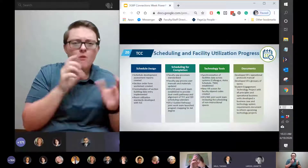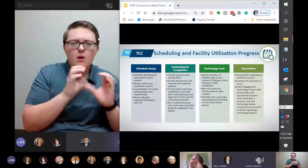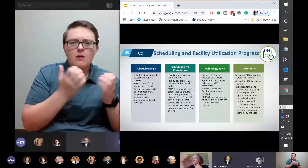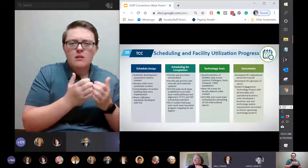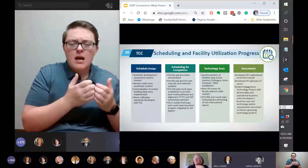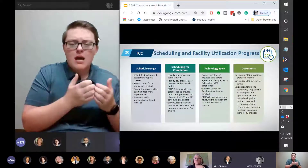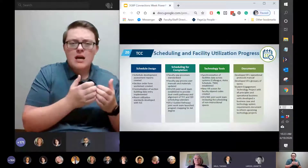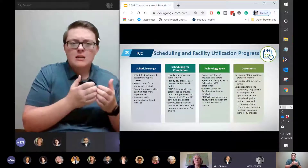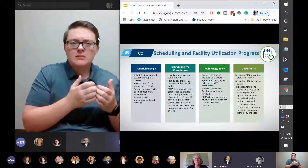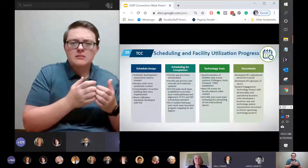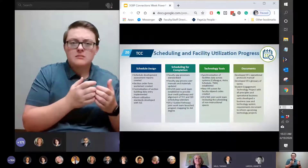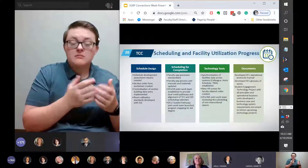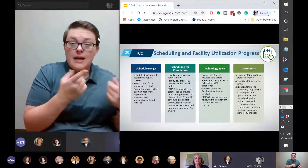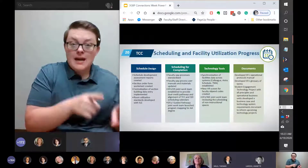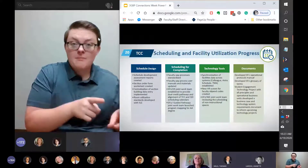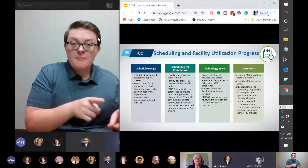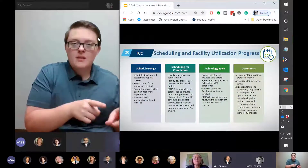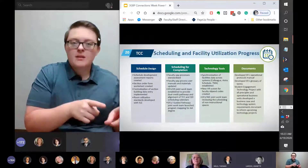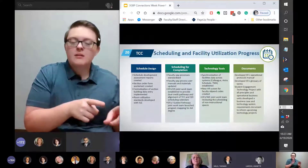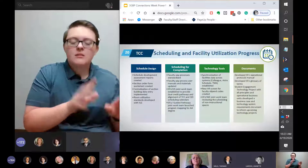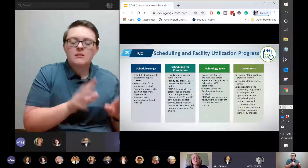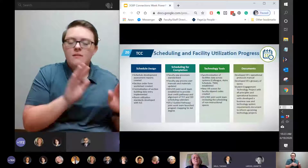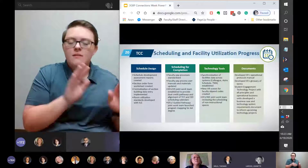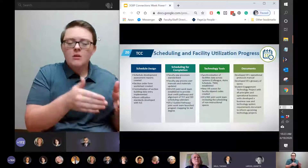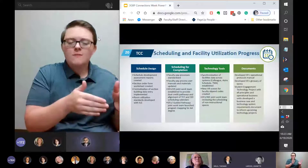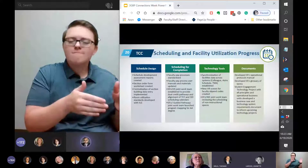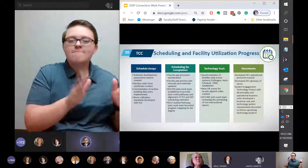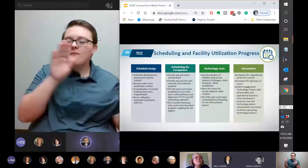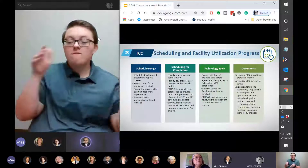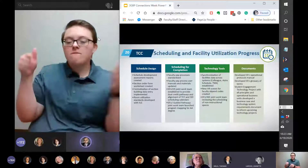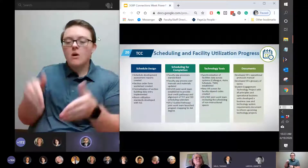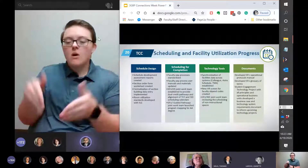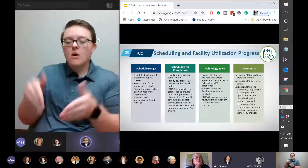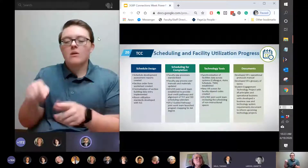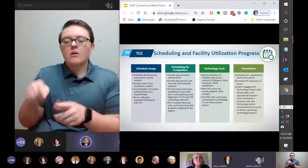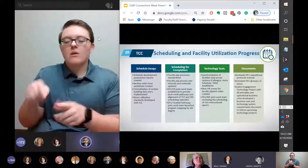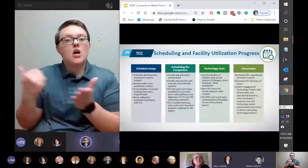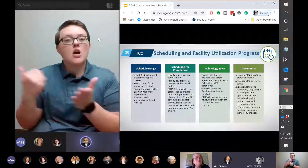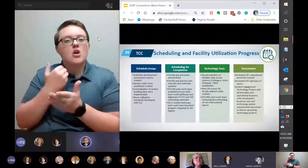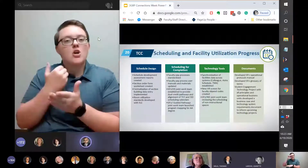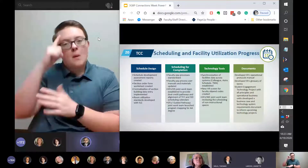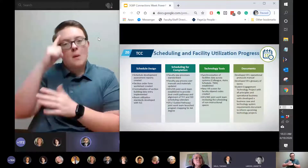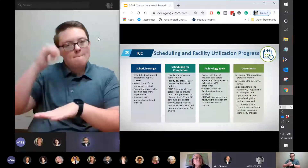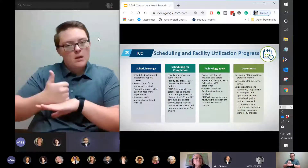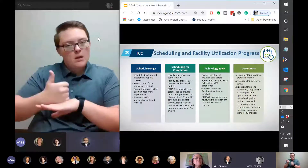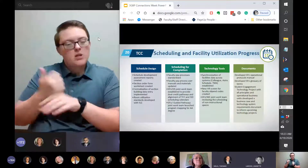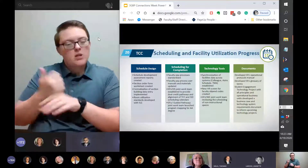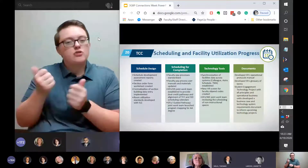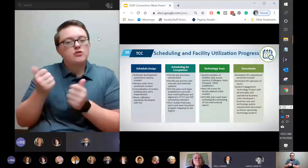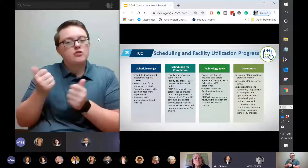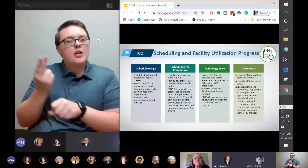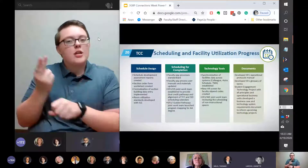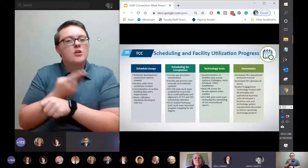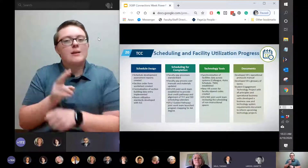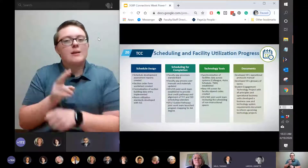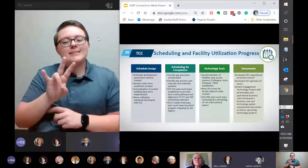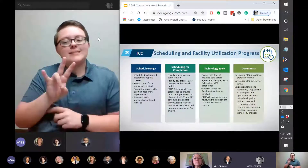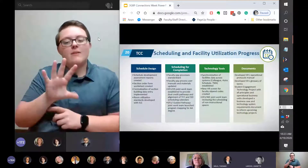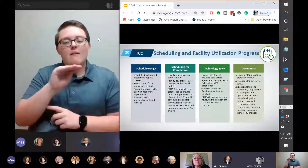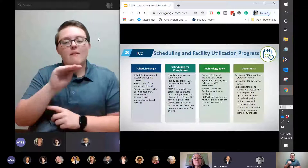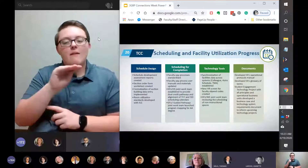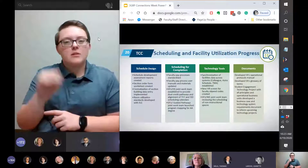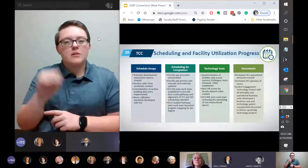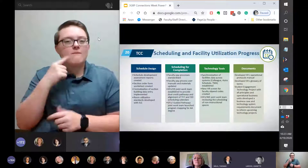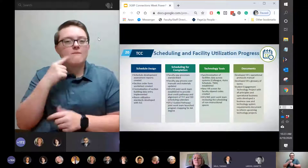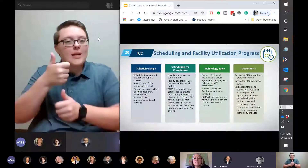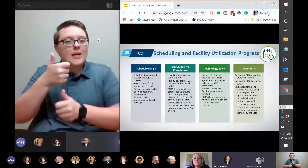converting to a mindset where we're trying to utilize 75% of all the class of each classroom. Now,